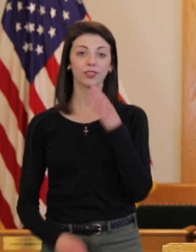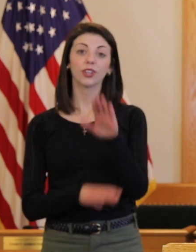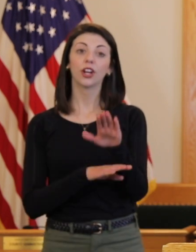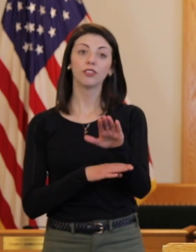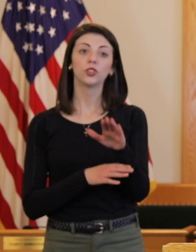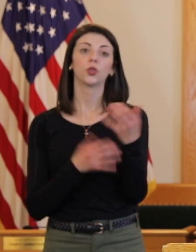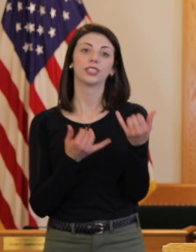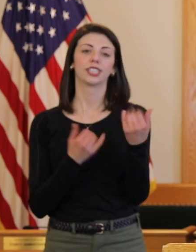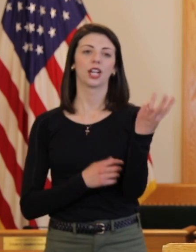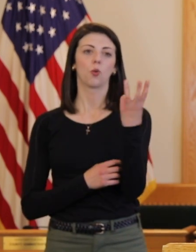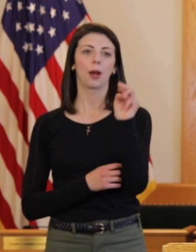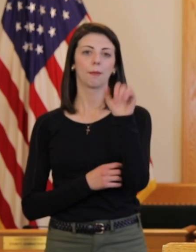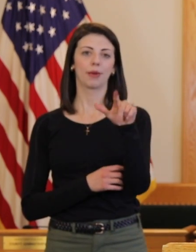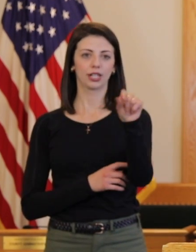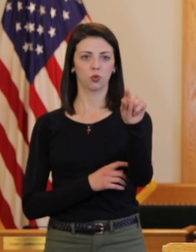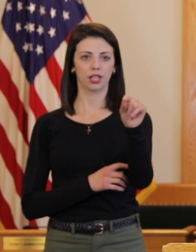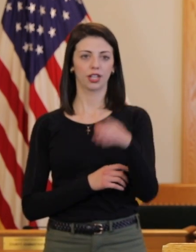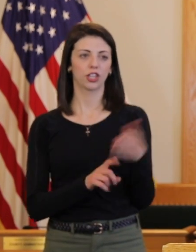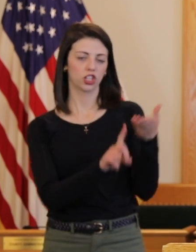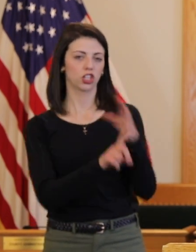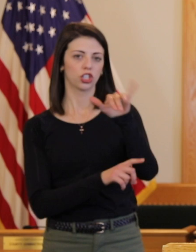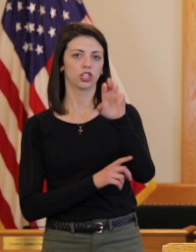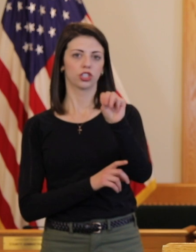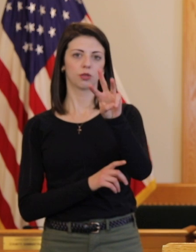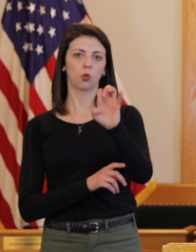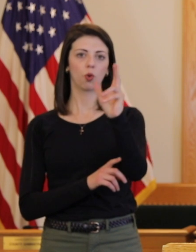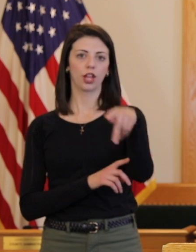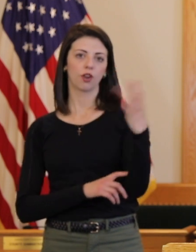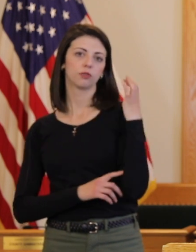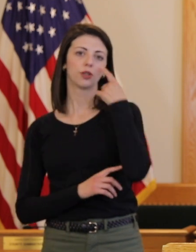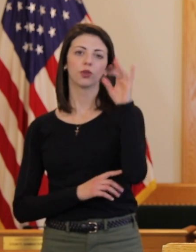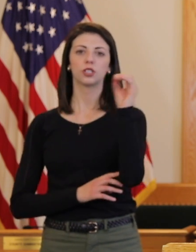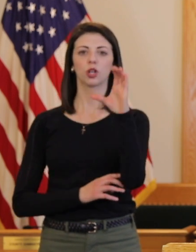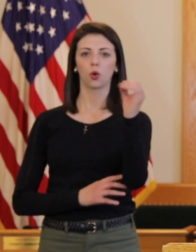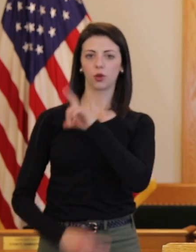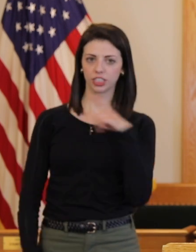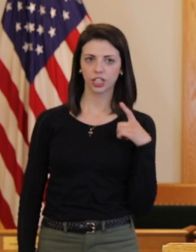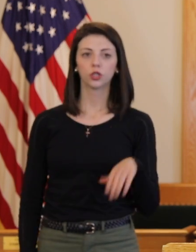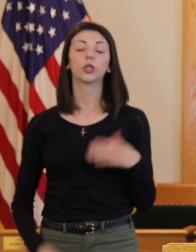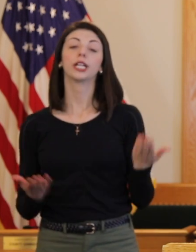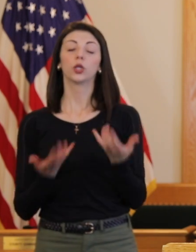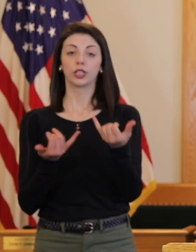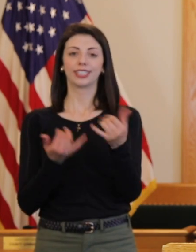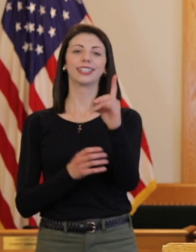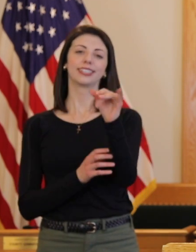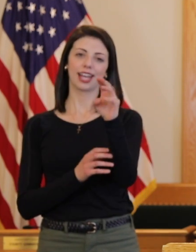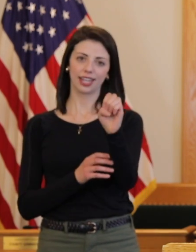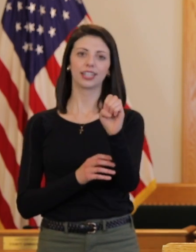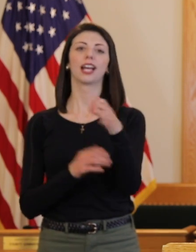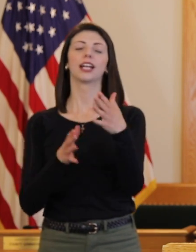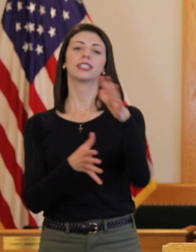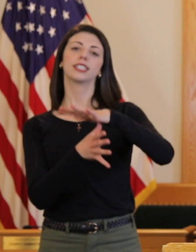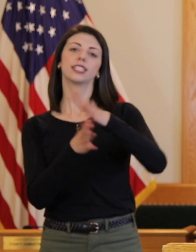Good afternoon. Today is Wednesday, May 20th. I'm Jim Weatherup, Chairman of the Oswego County Legislature. Joining me today is Diane Oldenburg,